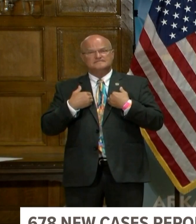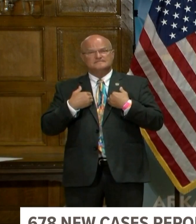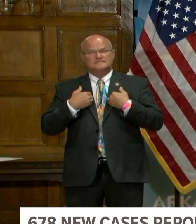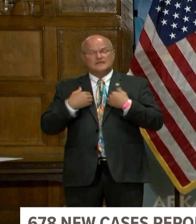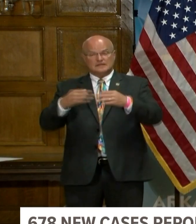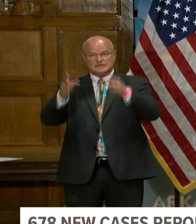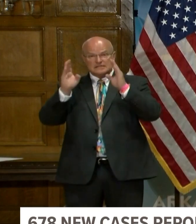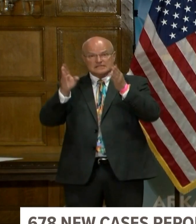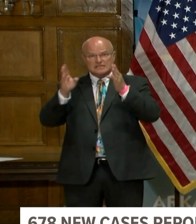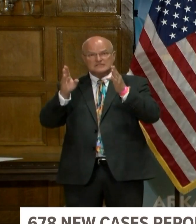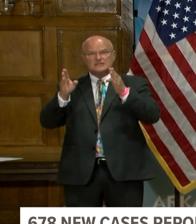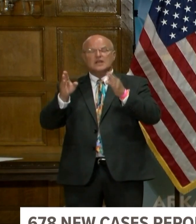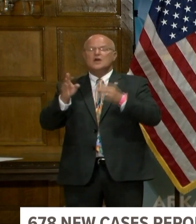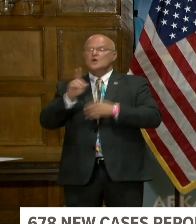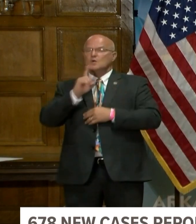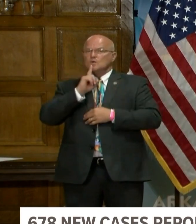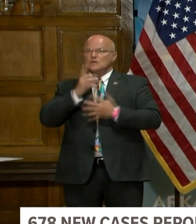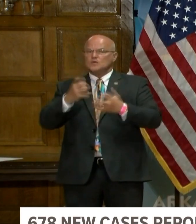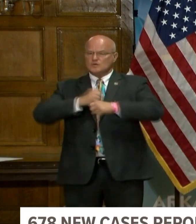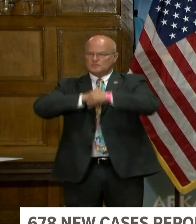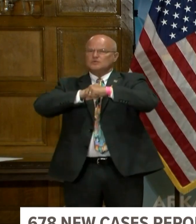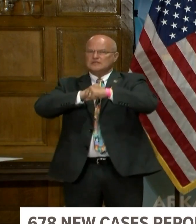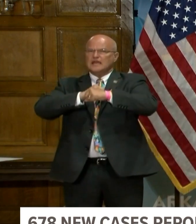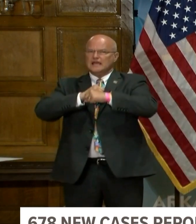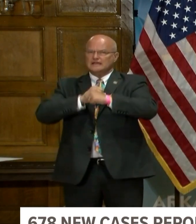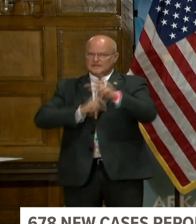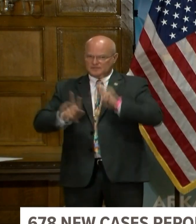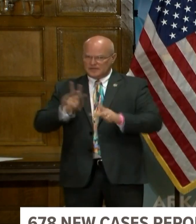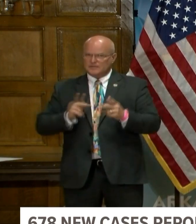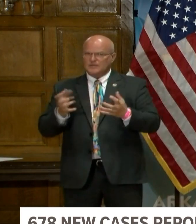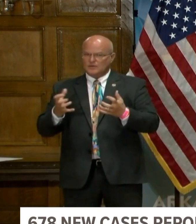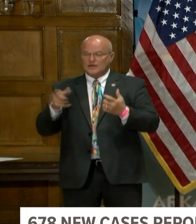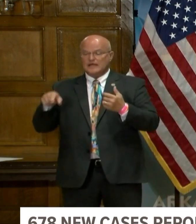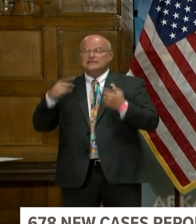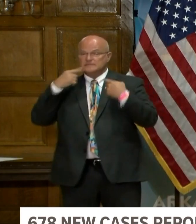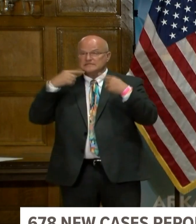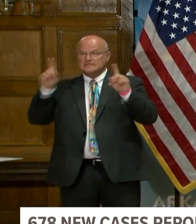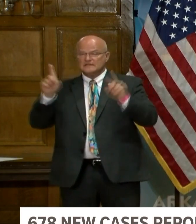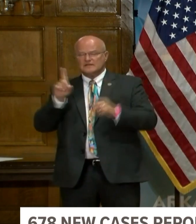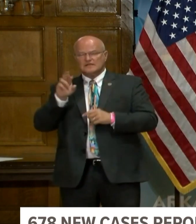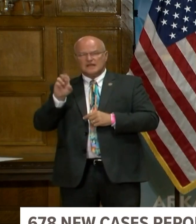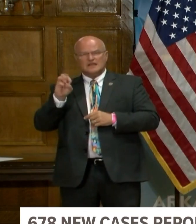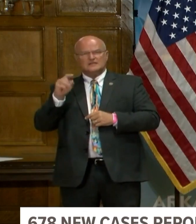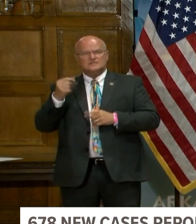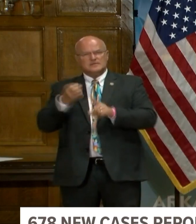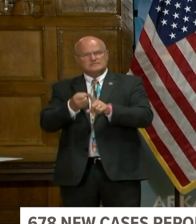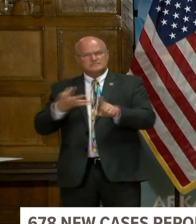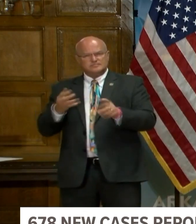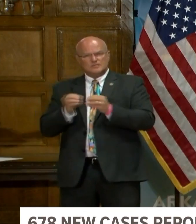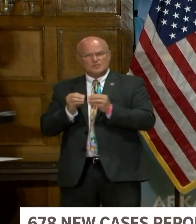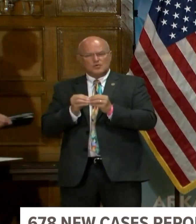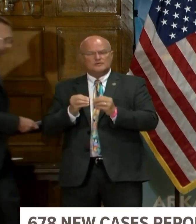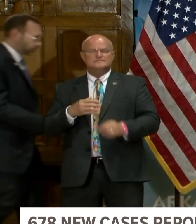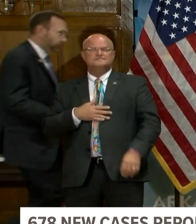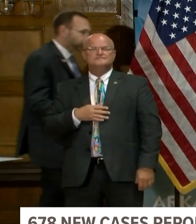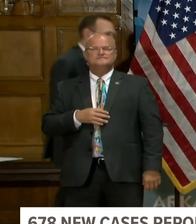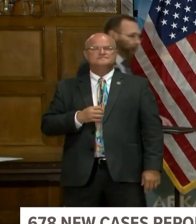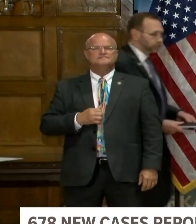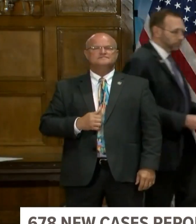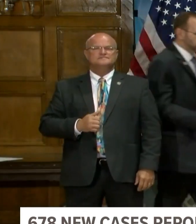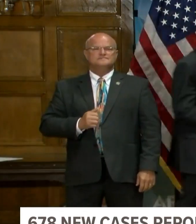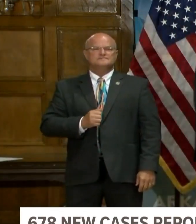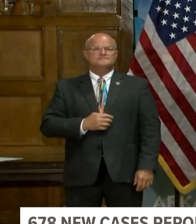gotten the attention, and they really want to protect their parishioners, so that's been successful. Dr. Smith, you want to elaborate on that?